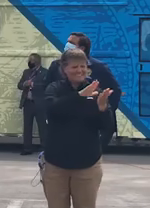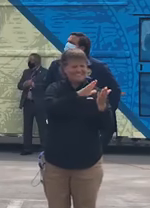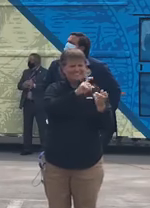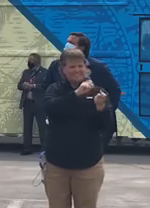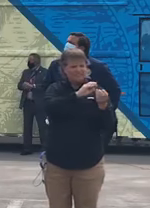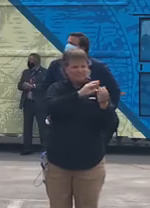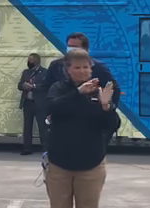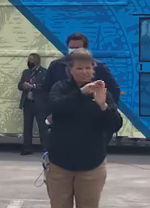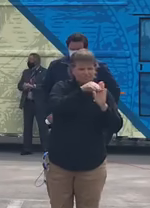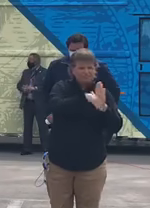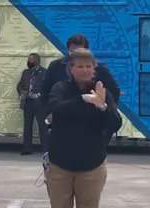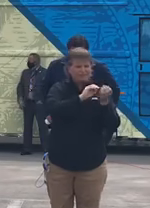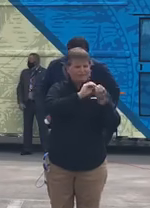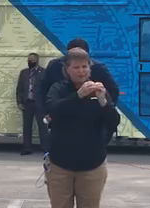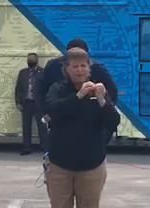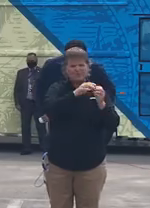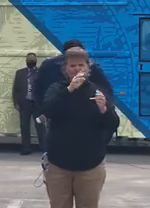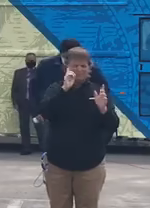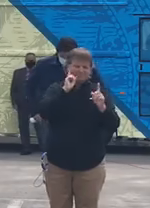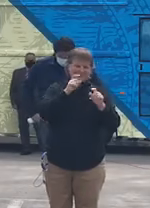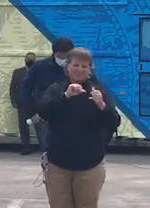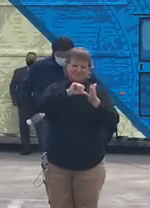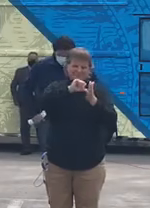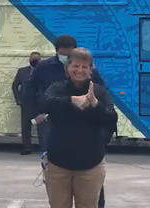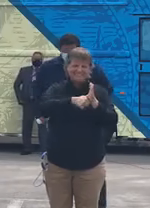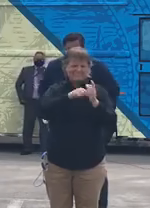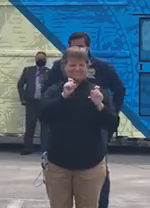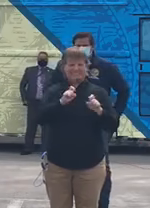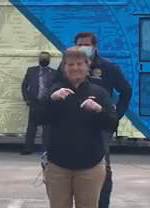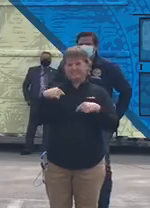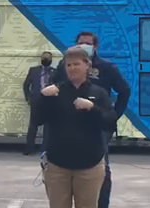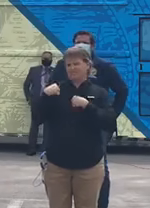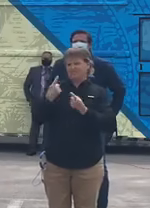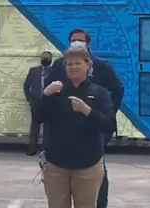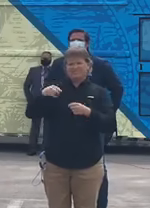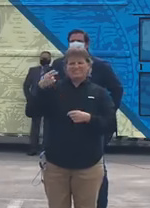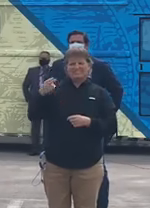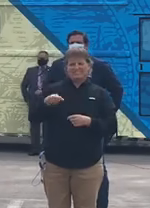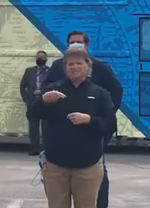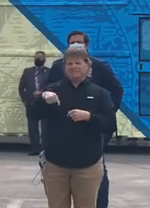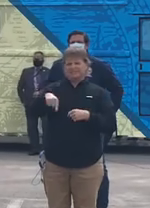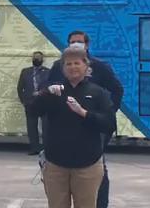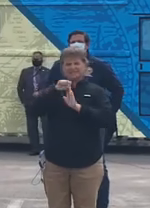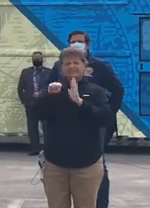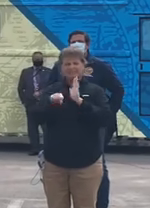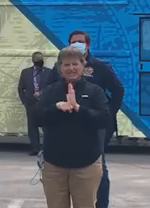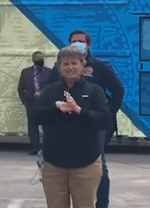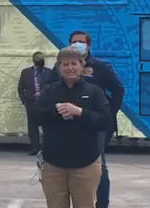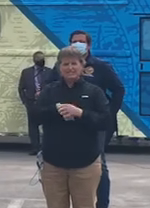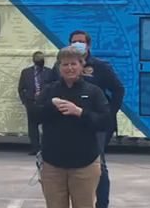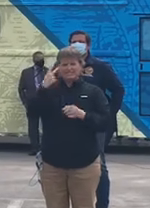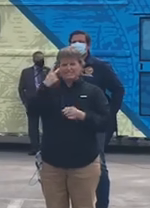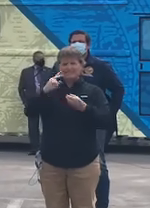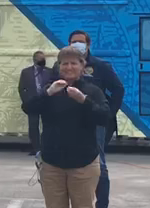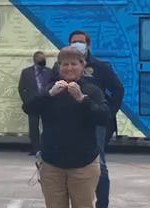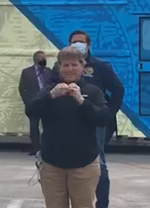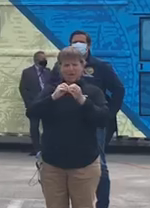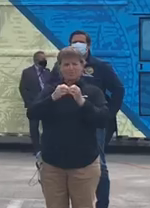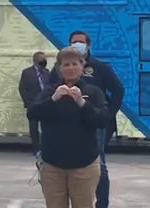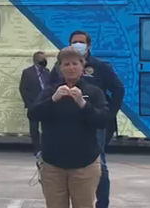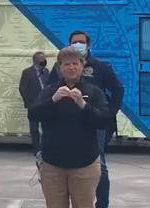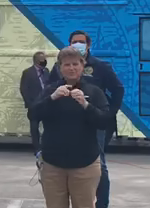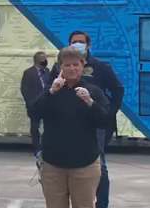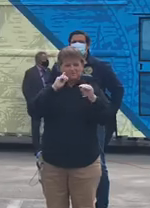significant response effort in the history of our state. And as we've seen these numbers, we've seen these trends, again, I think Florida has